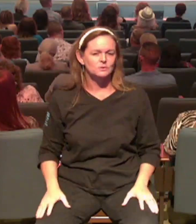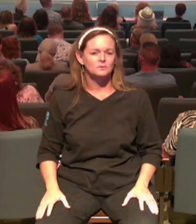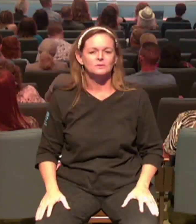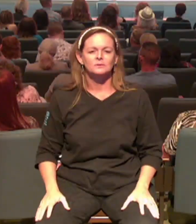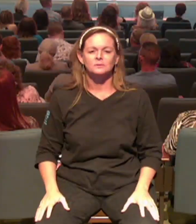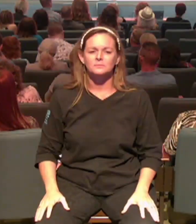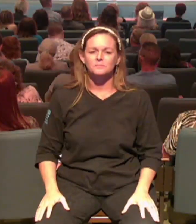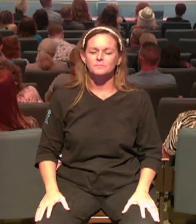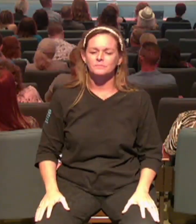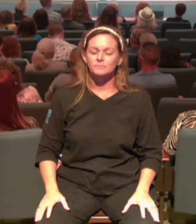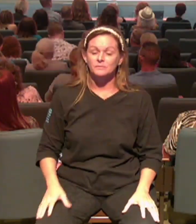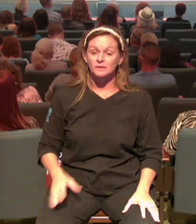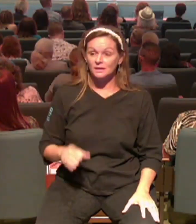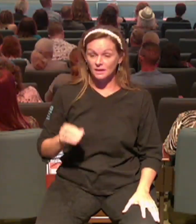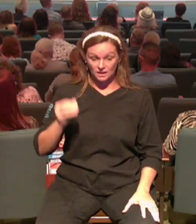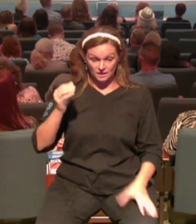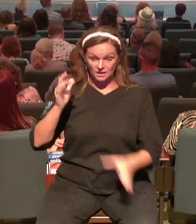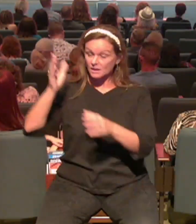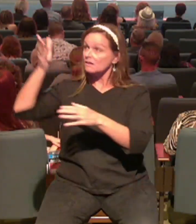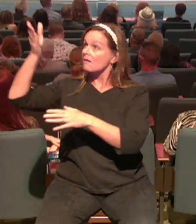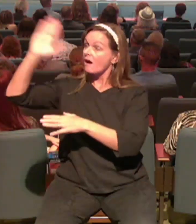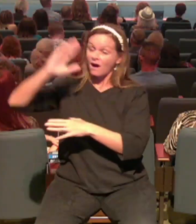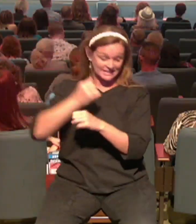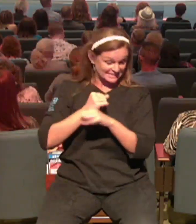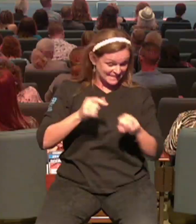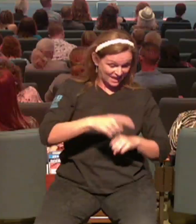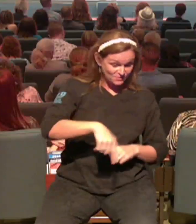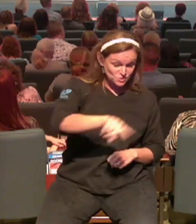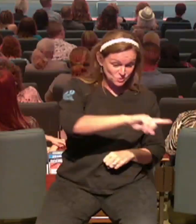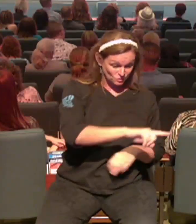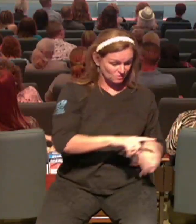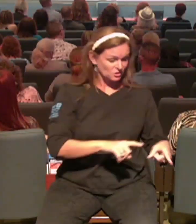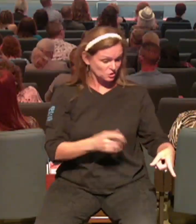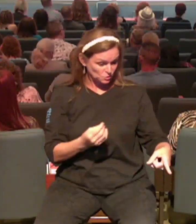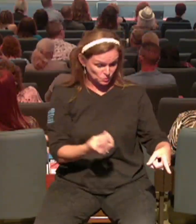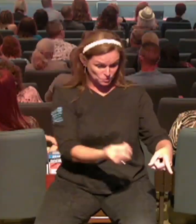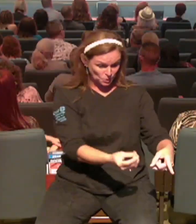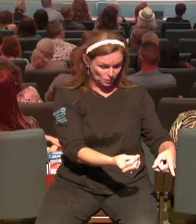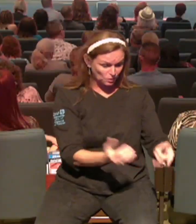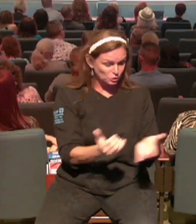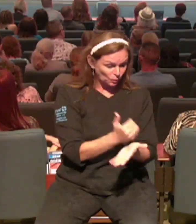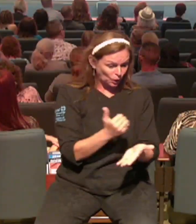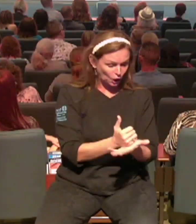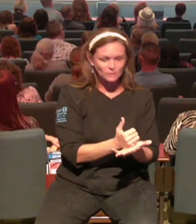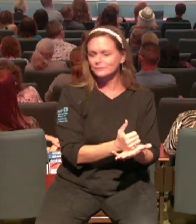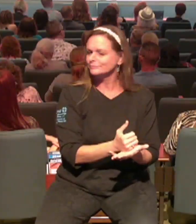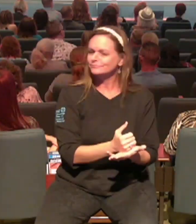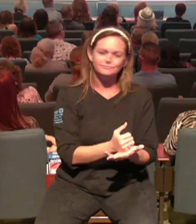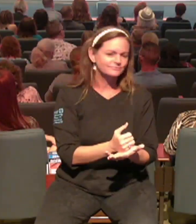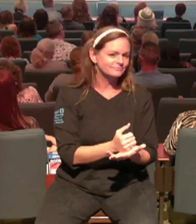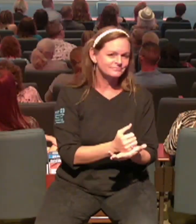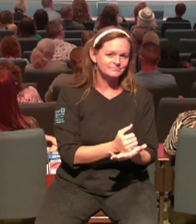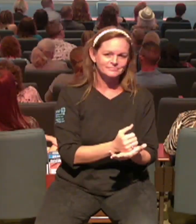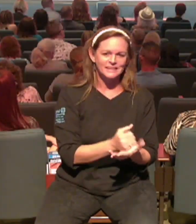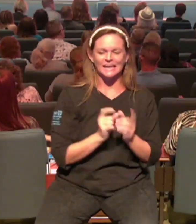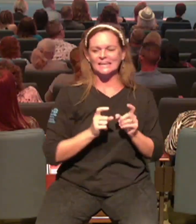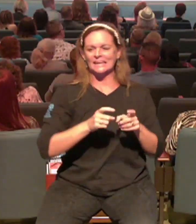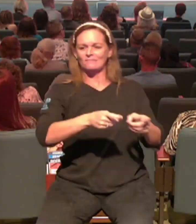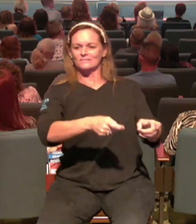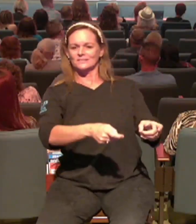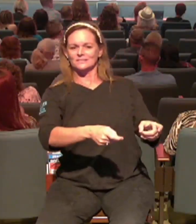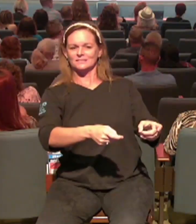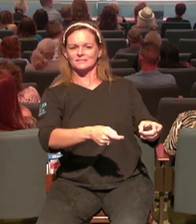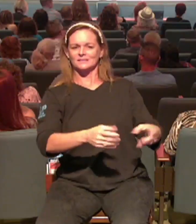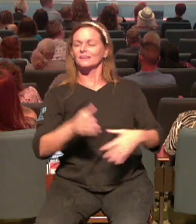believed. And you can't take any credit for any of this. How cool is that? This is a, what is that word? It's a gift from